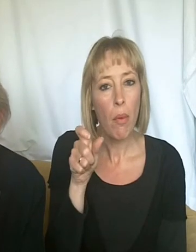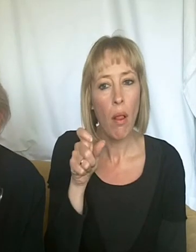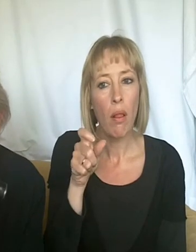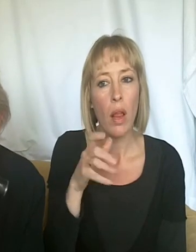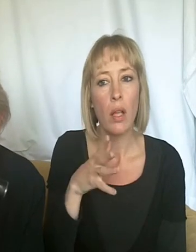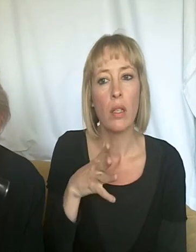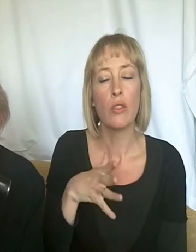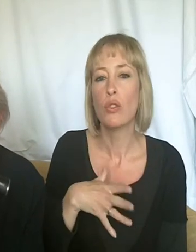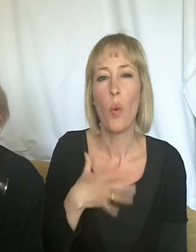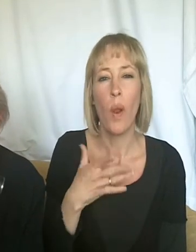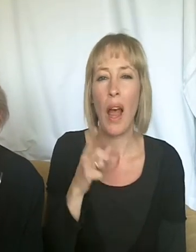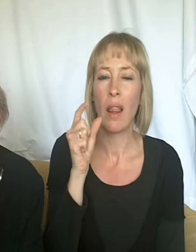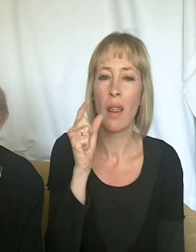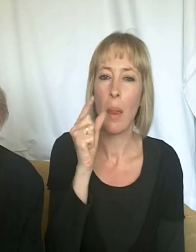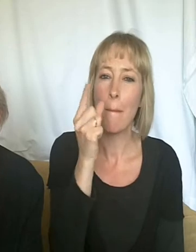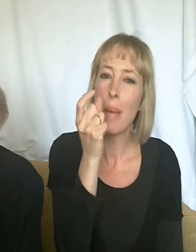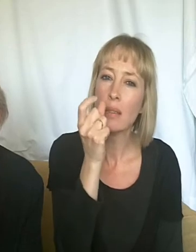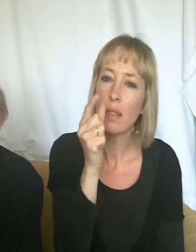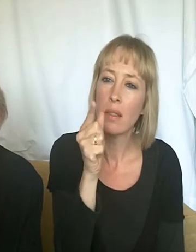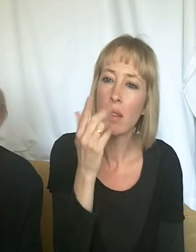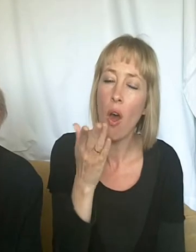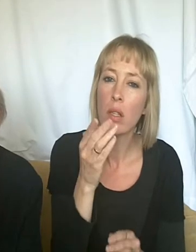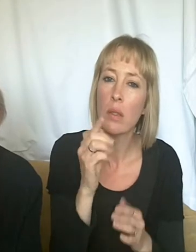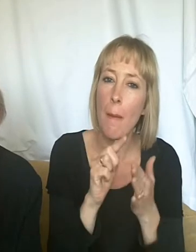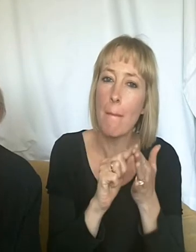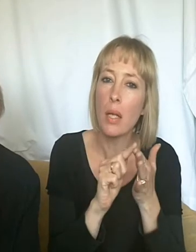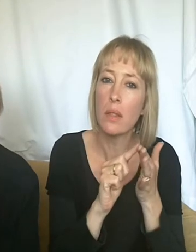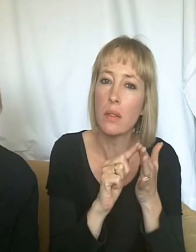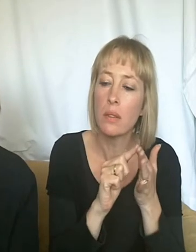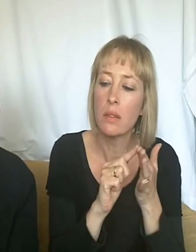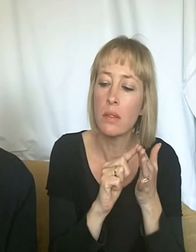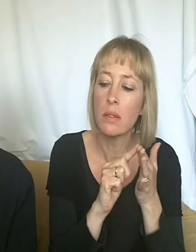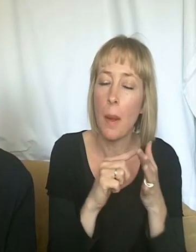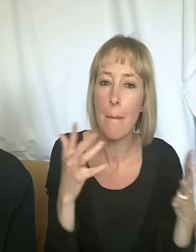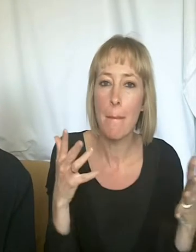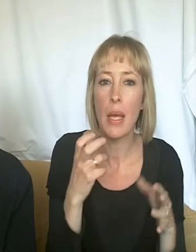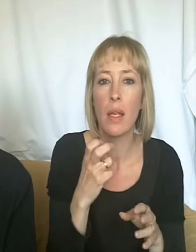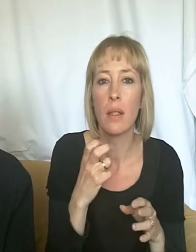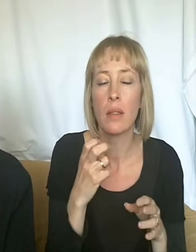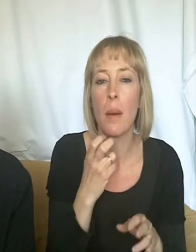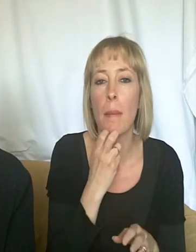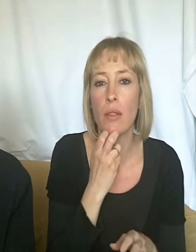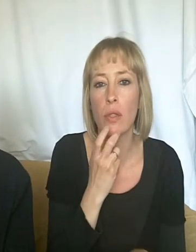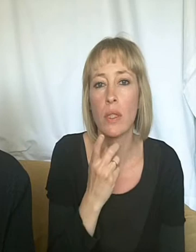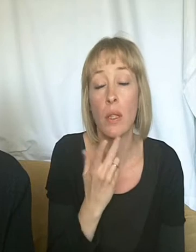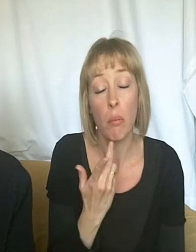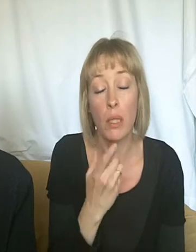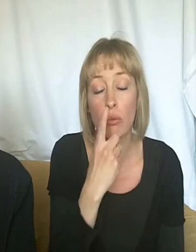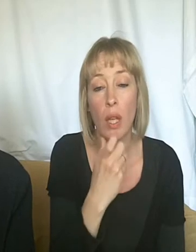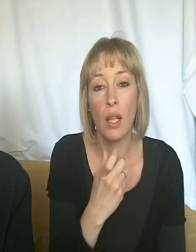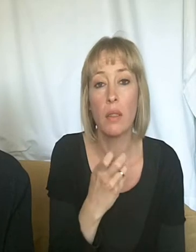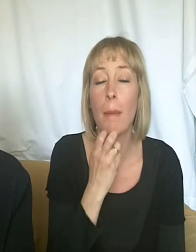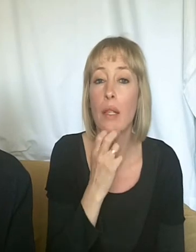don't like the buttons on big batteries, but you can get batteries with